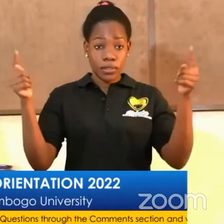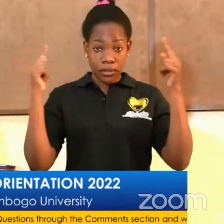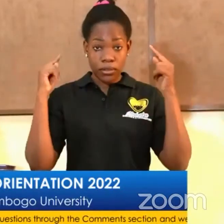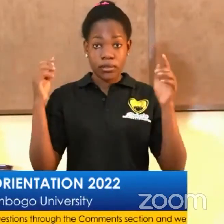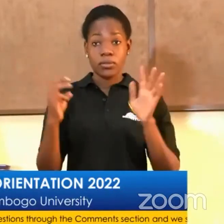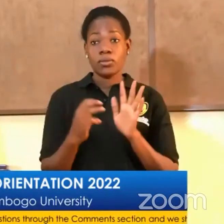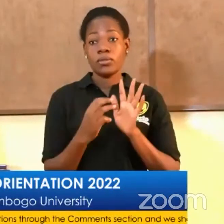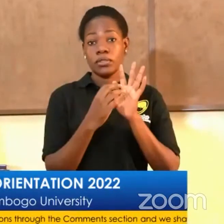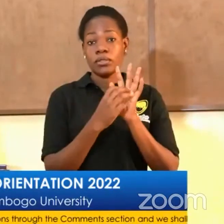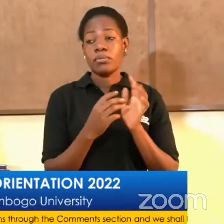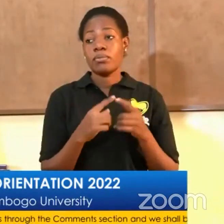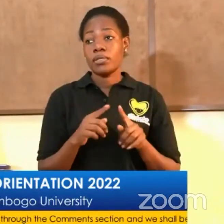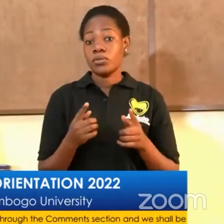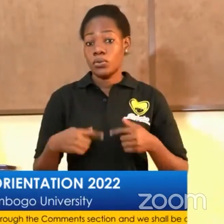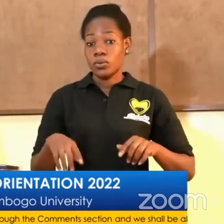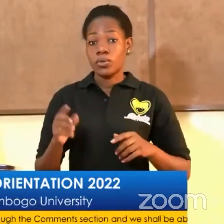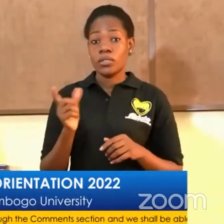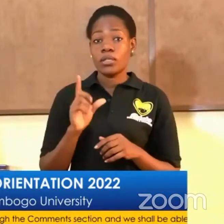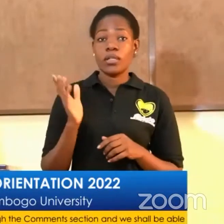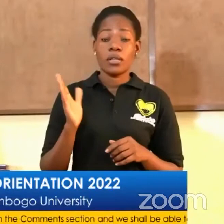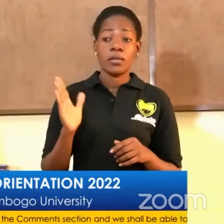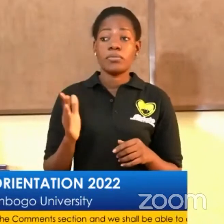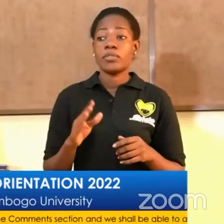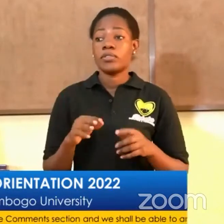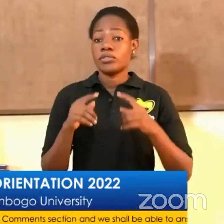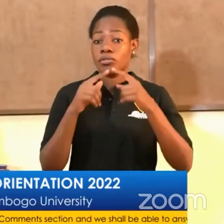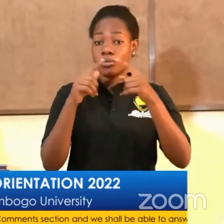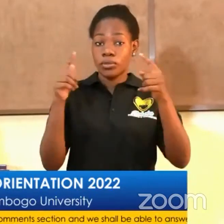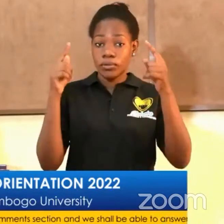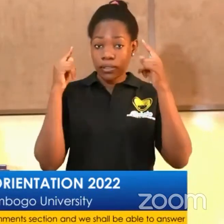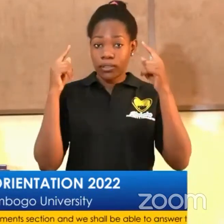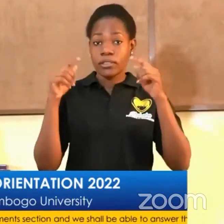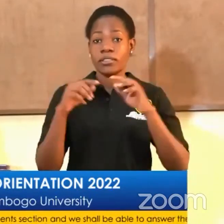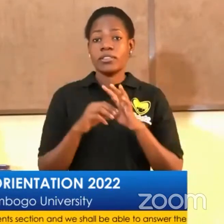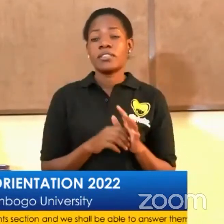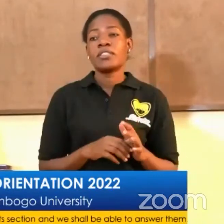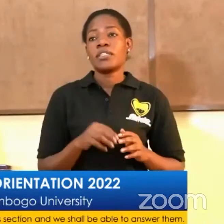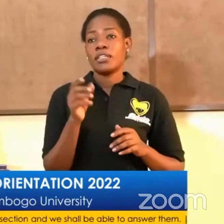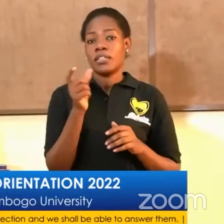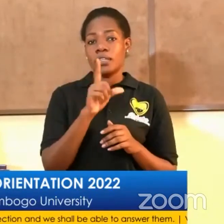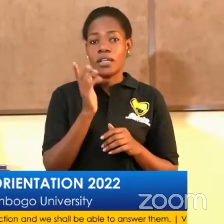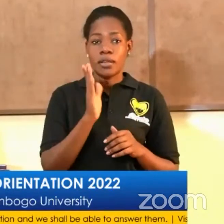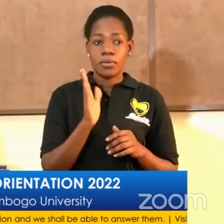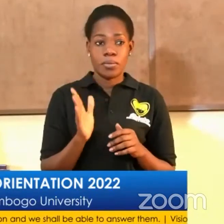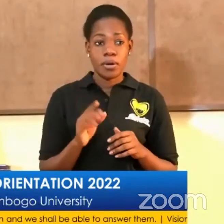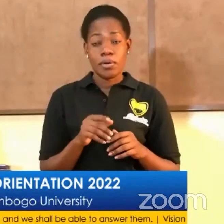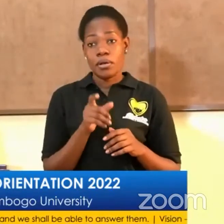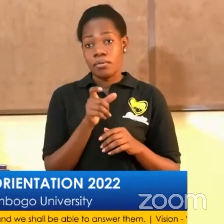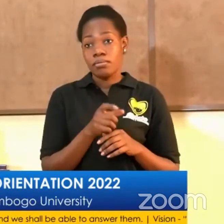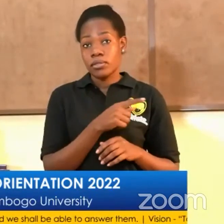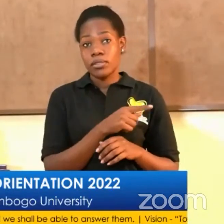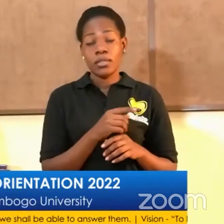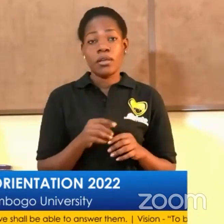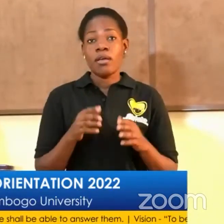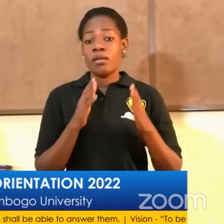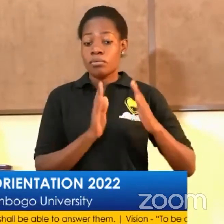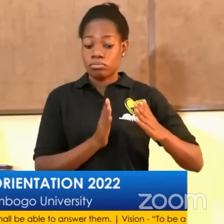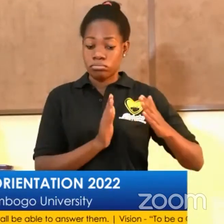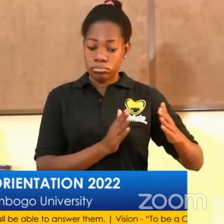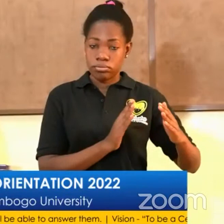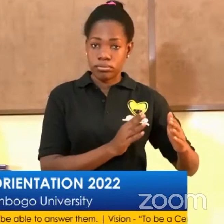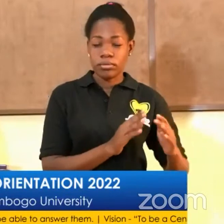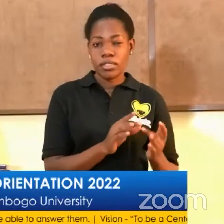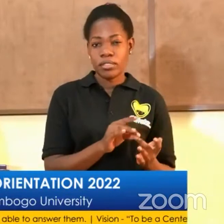But we as a library, the university librarian has organized a specific